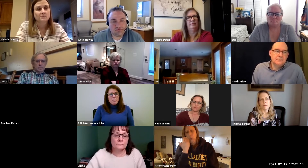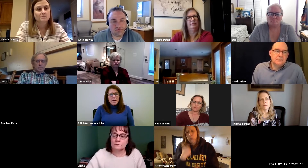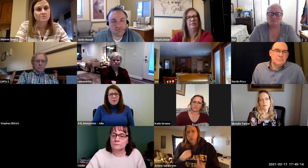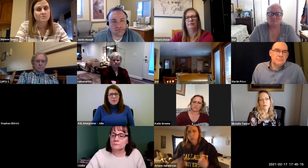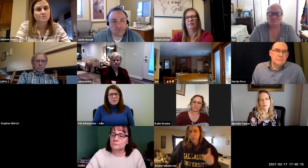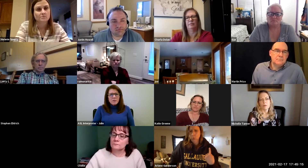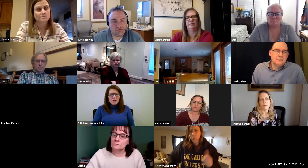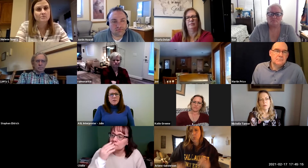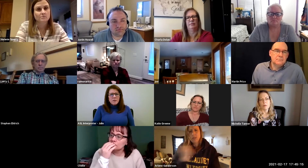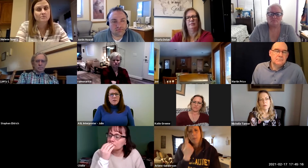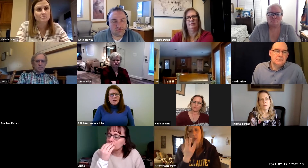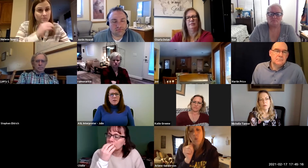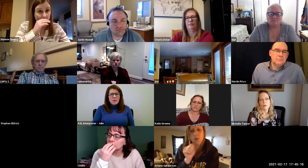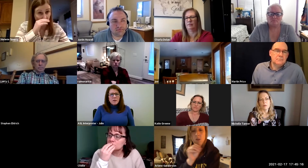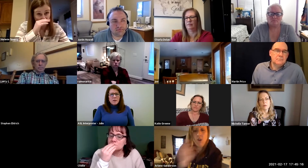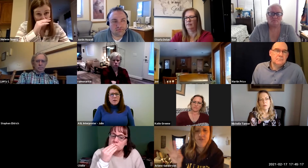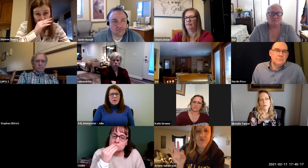It's more about,